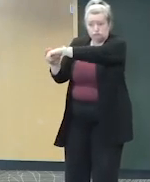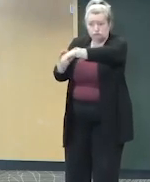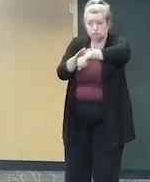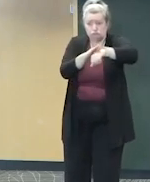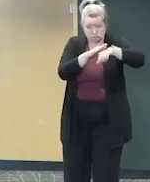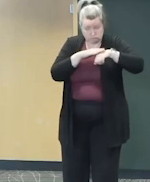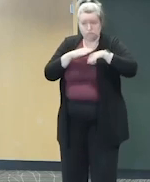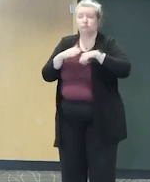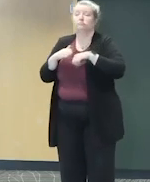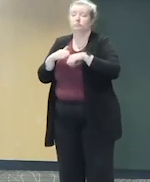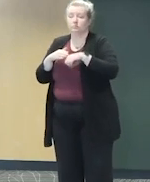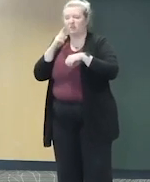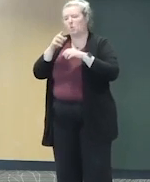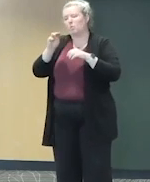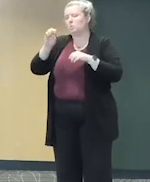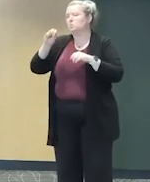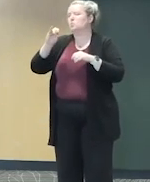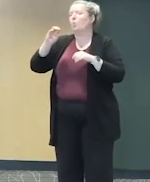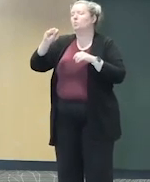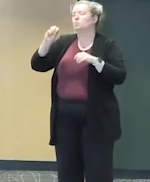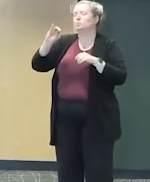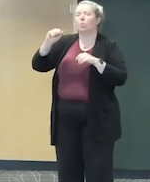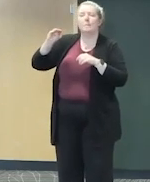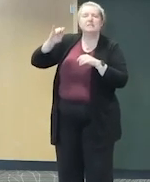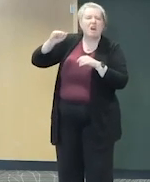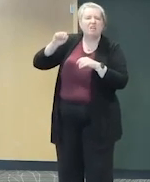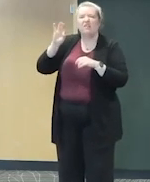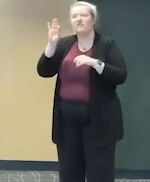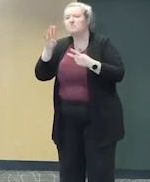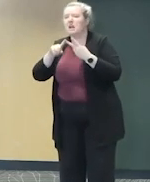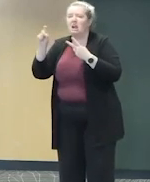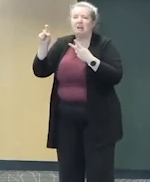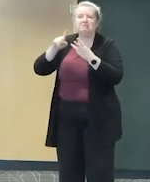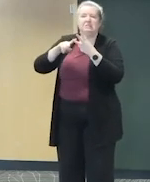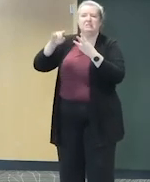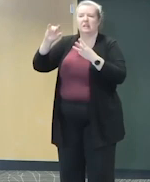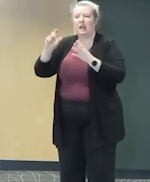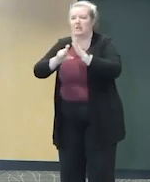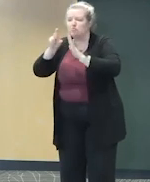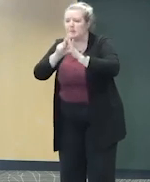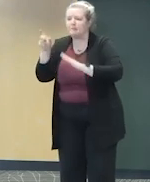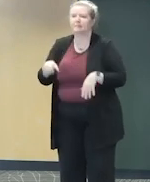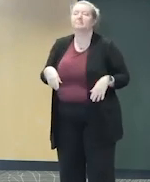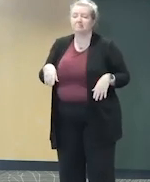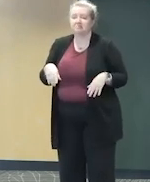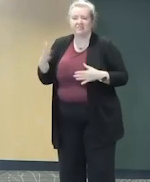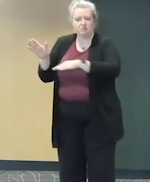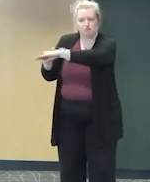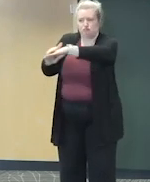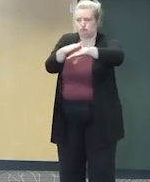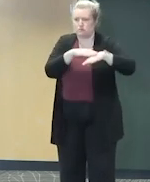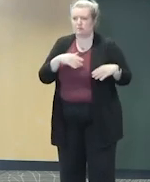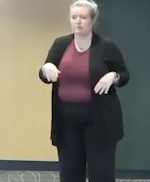Our regional operation centers, as well as the statewide traffic management center here in Woodbridge, are activated and fully staffed.